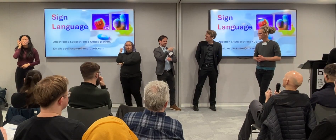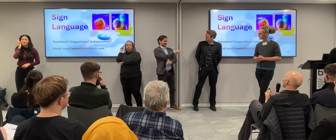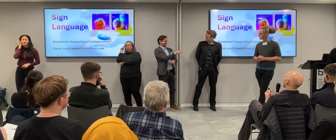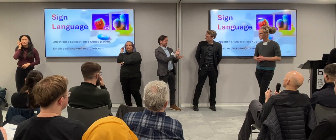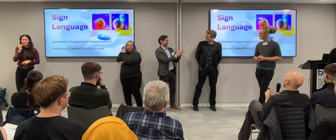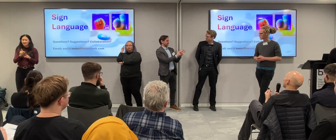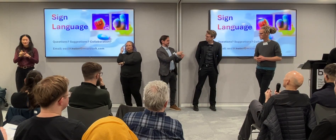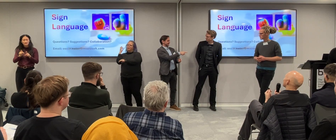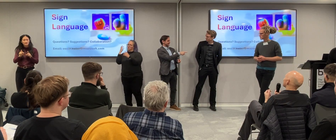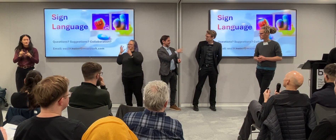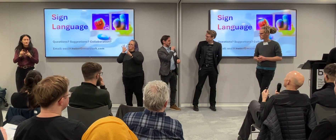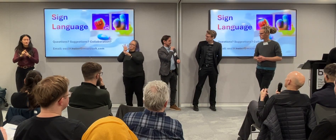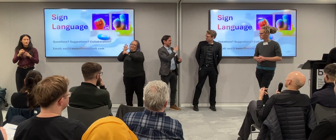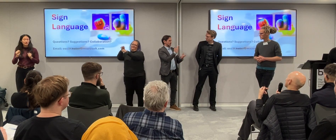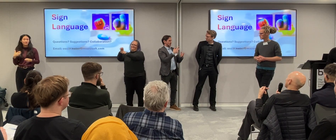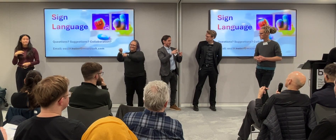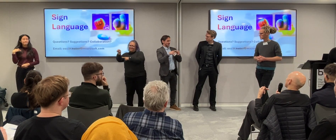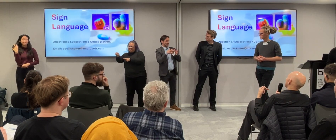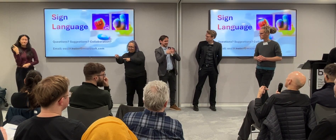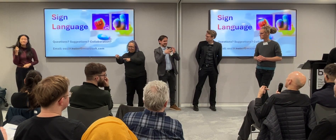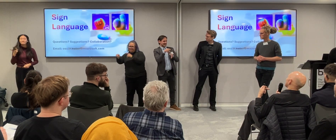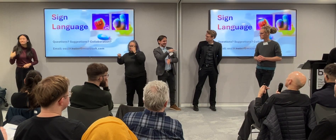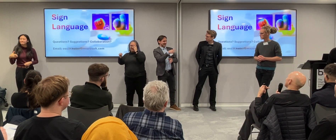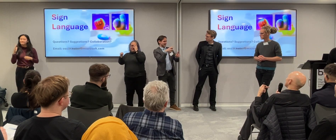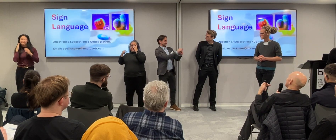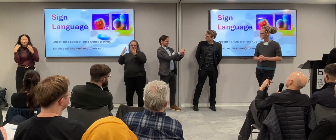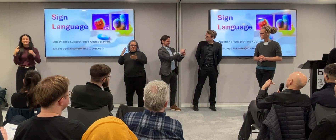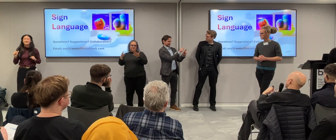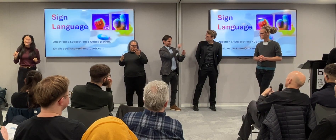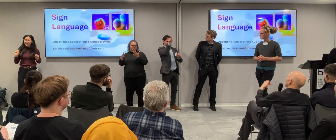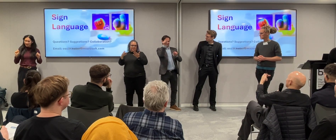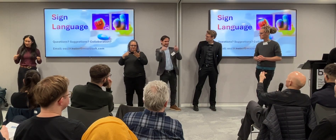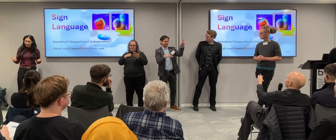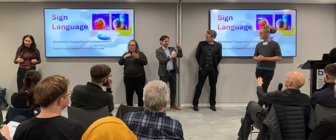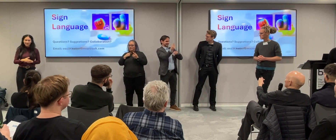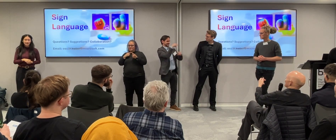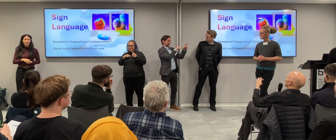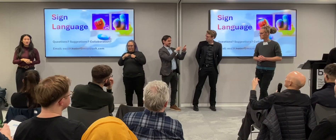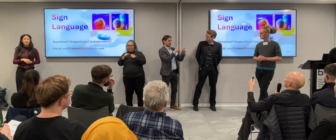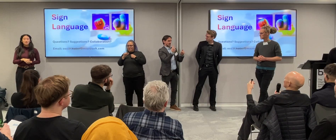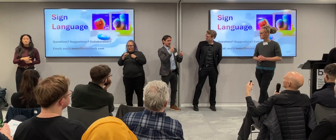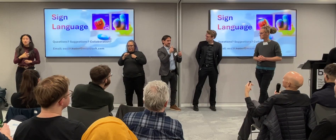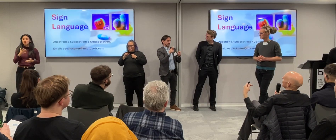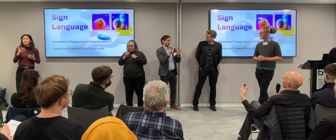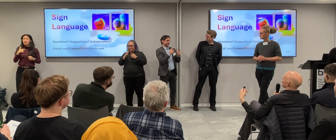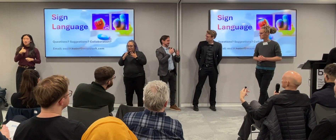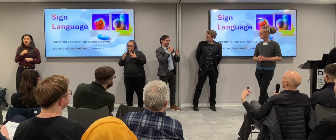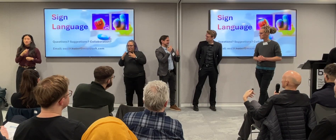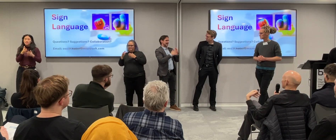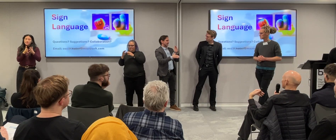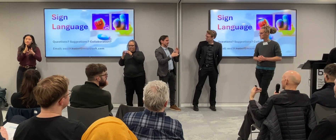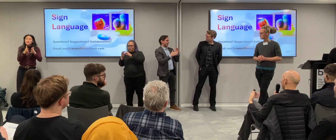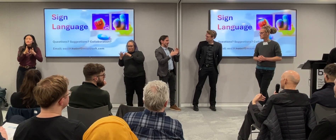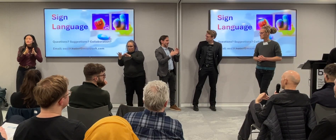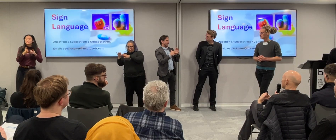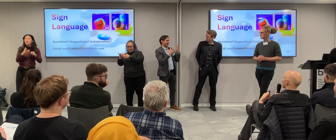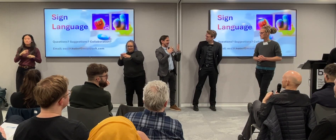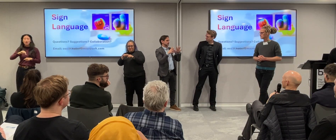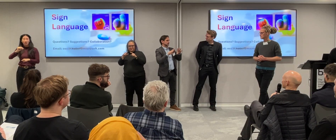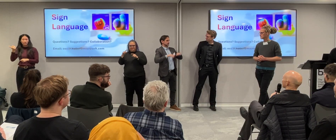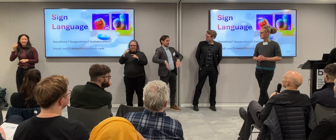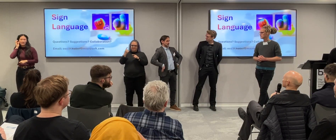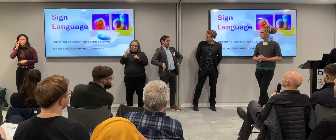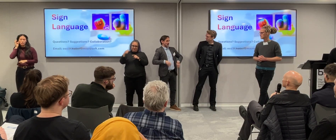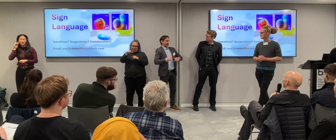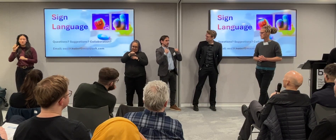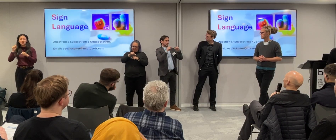just worry about the fact that I might be signing a little bit, which the interpreter's doing, but then someone else is just making manual movements which